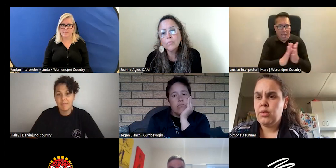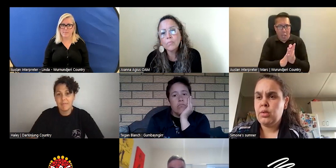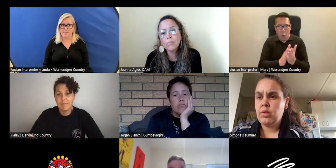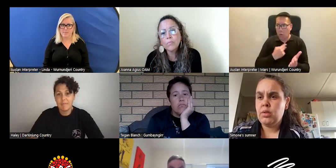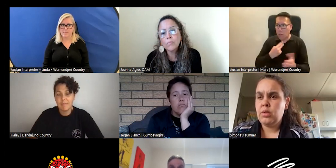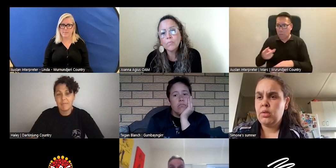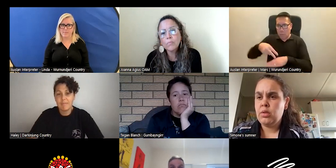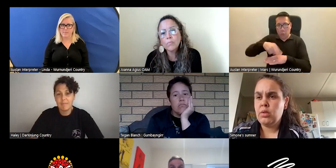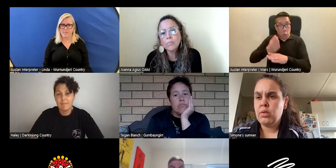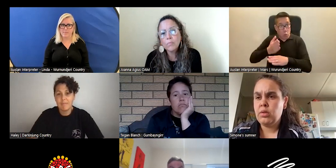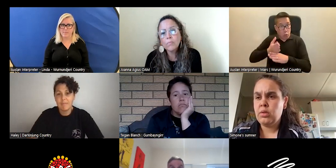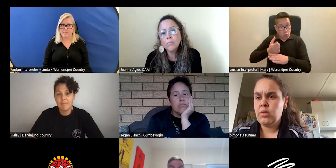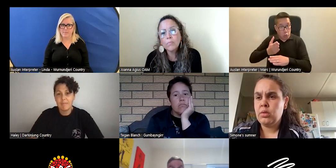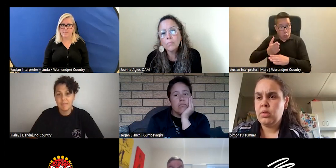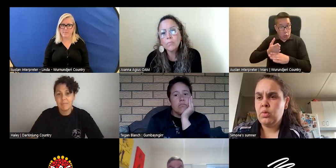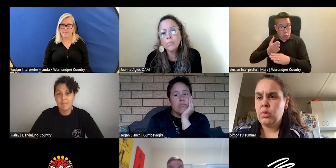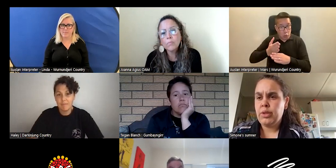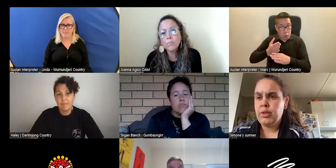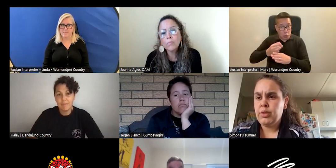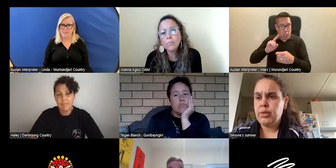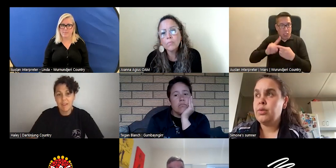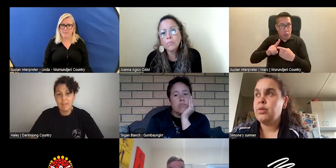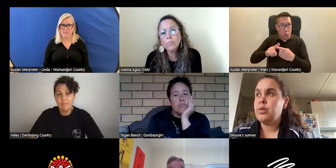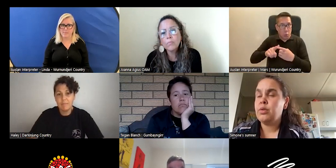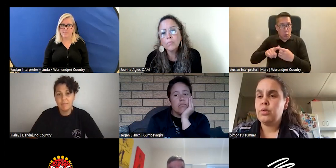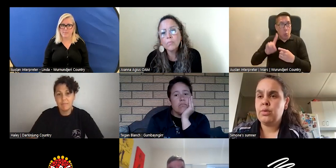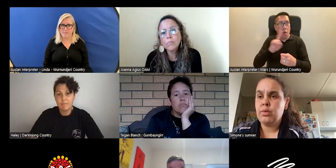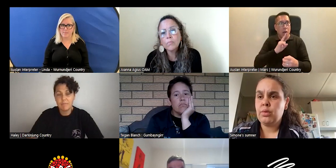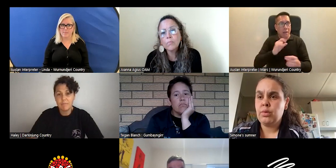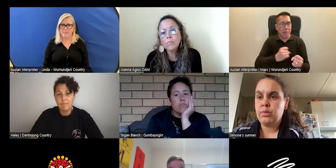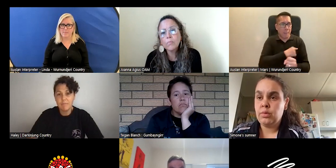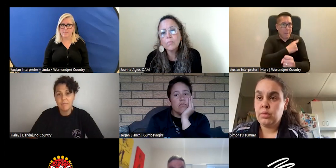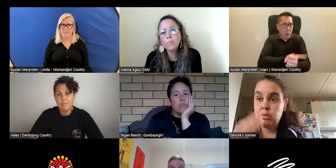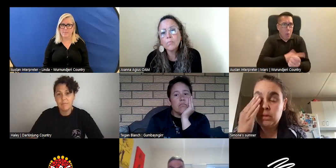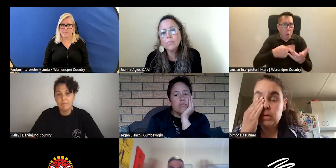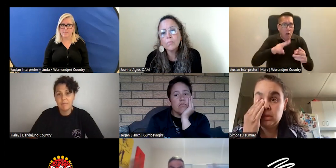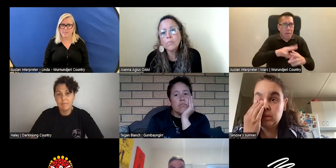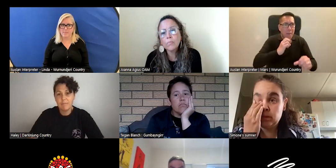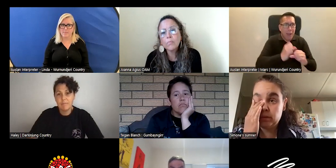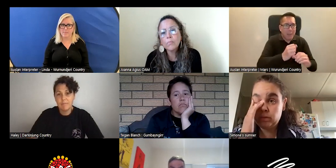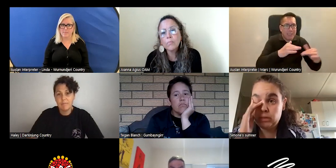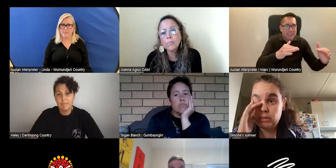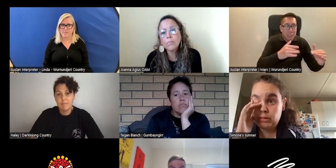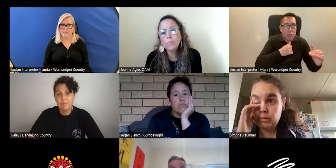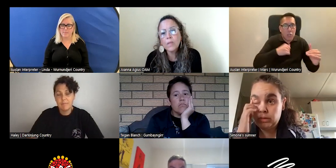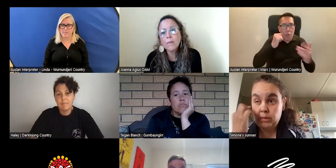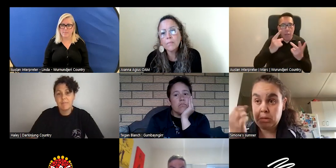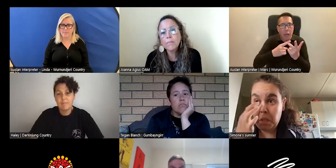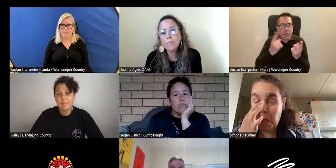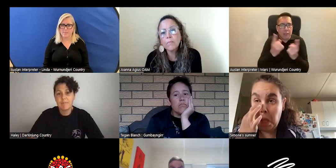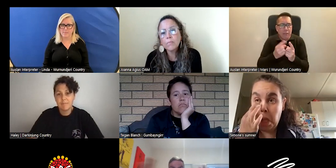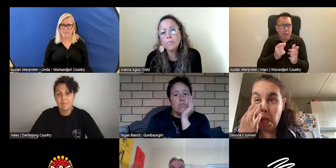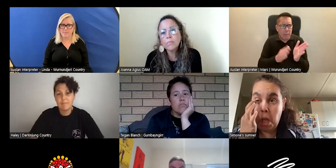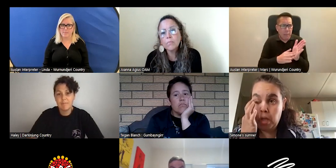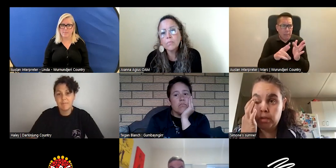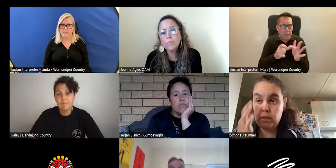operate and functions still lays with the power of the Parliament. So all this other stuff that, in the media,